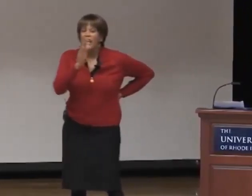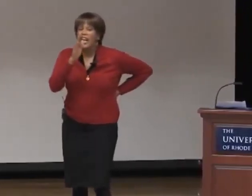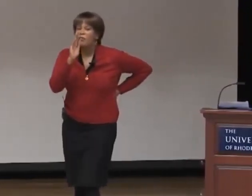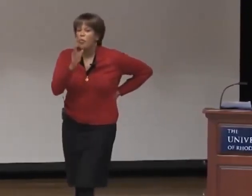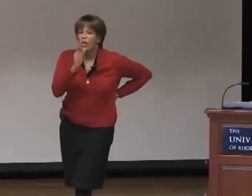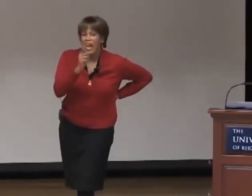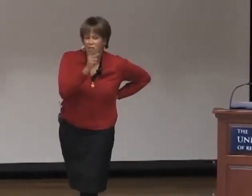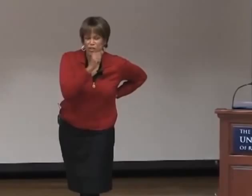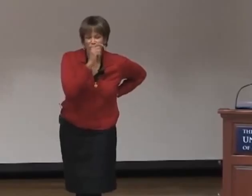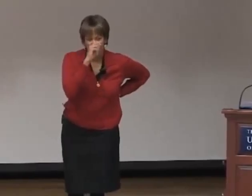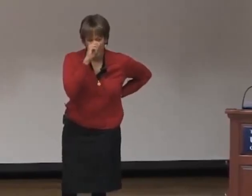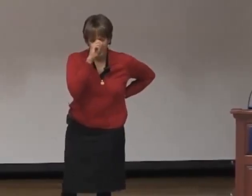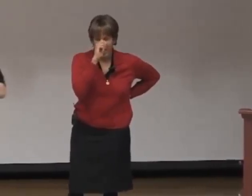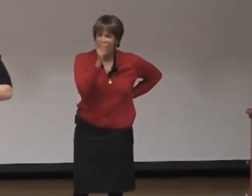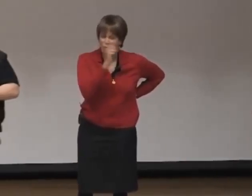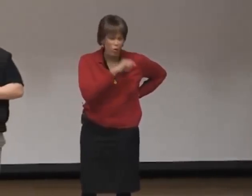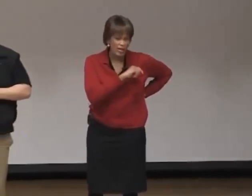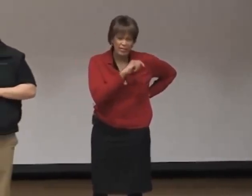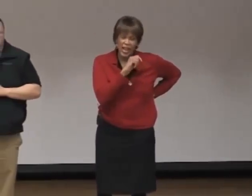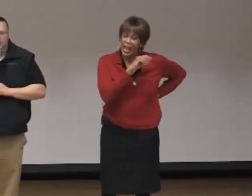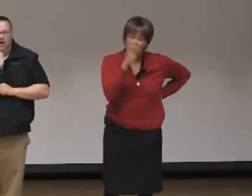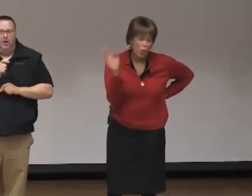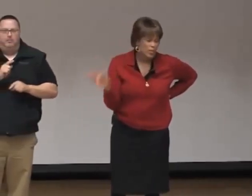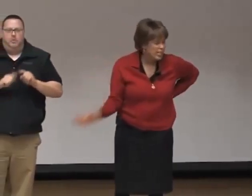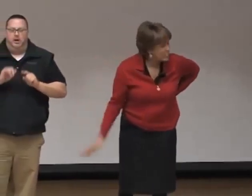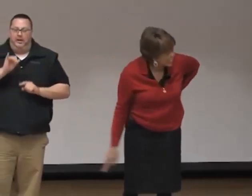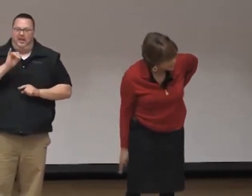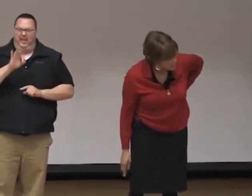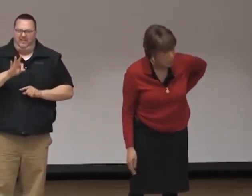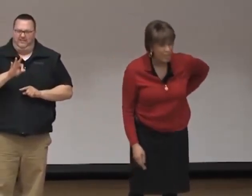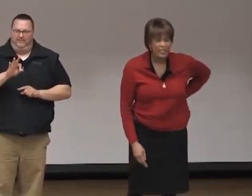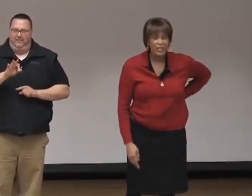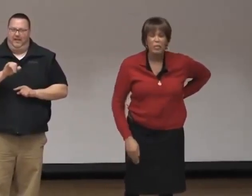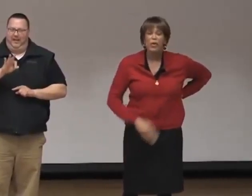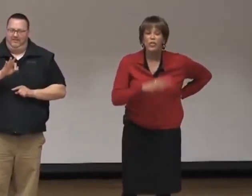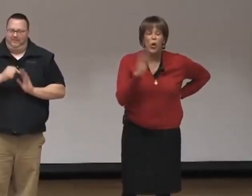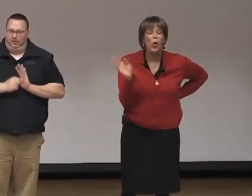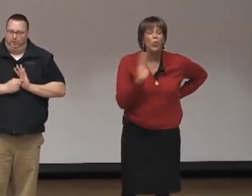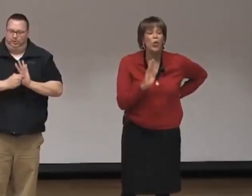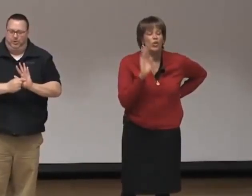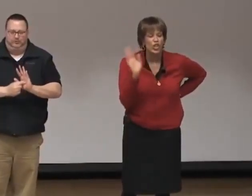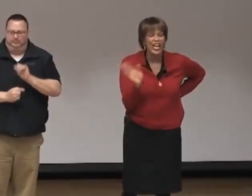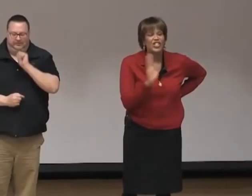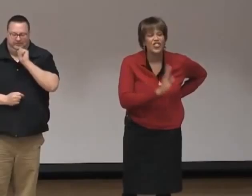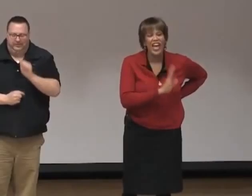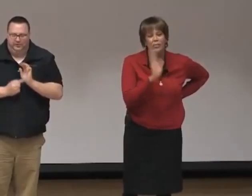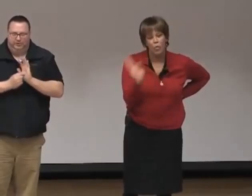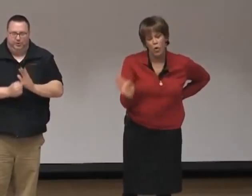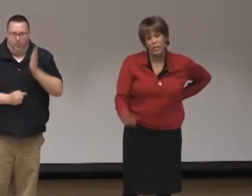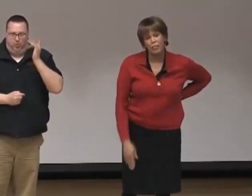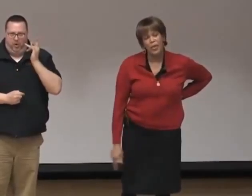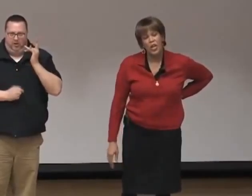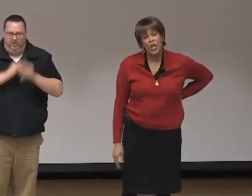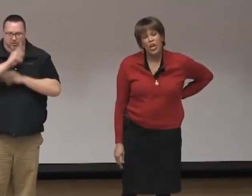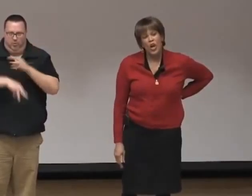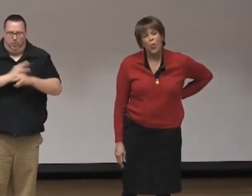what it would have shown us had it run, and of course it didn't run, because the whole world changed that